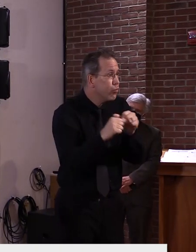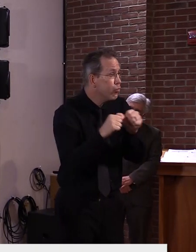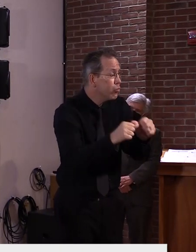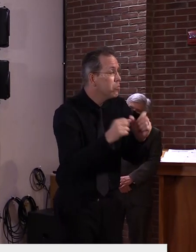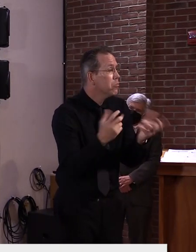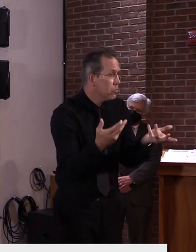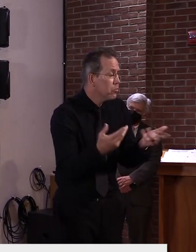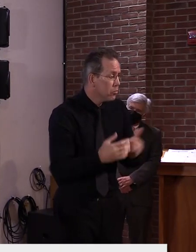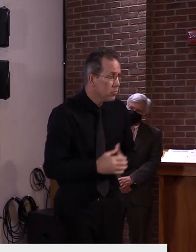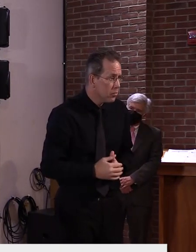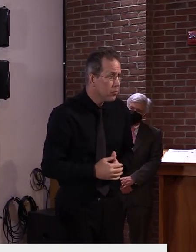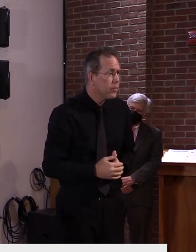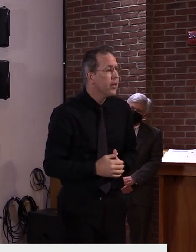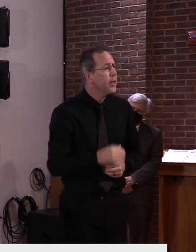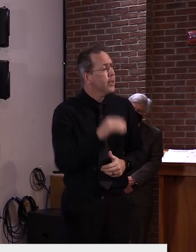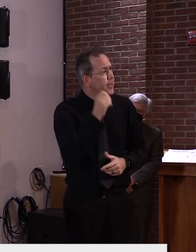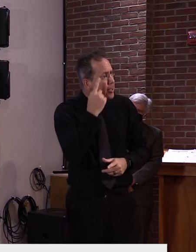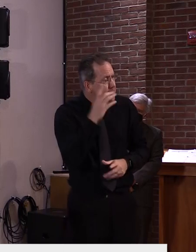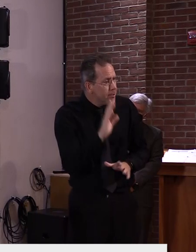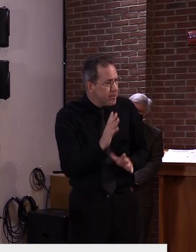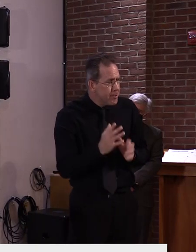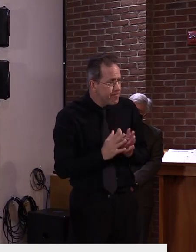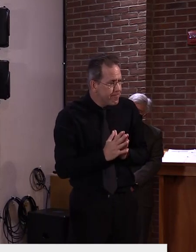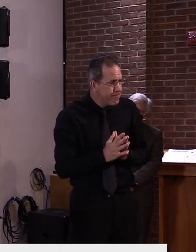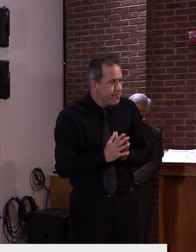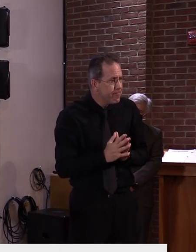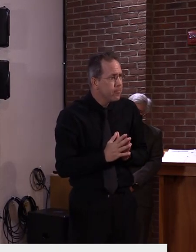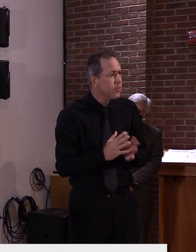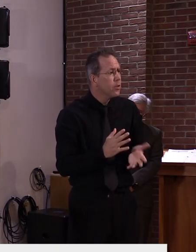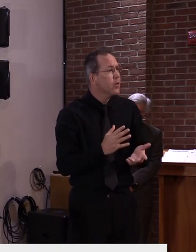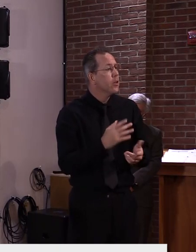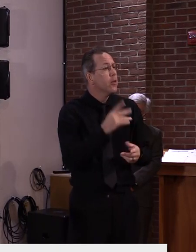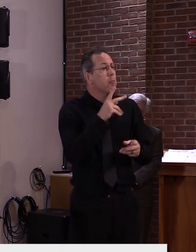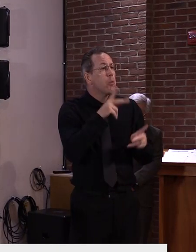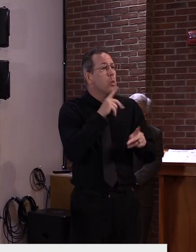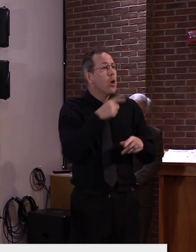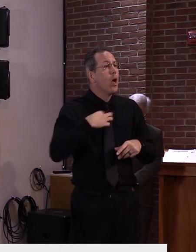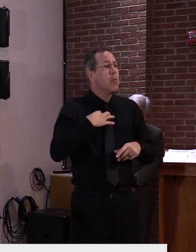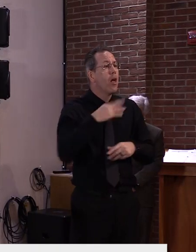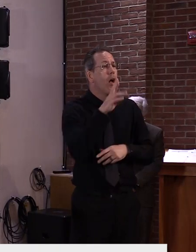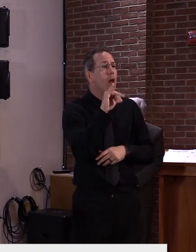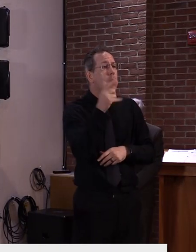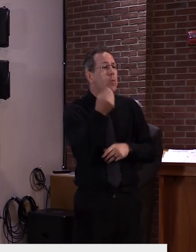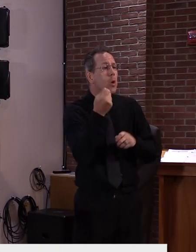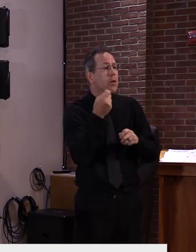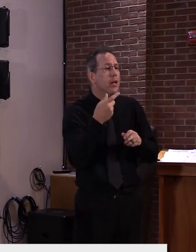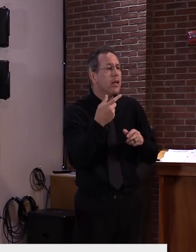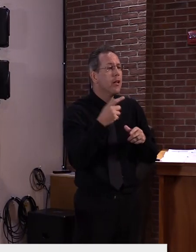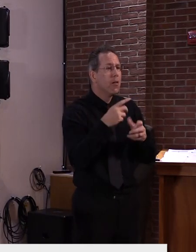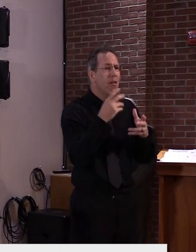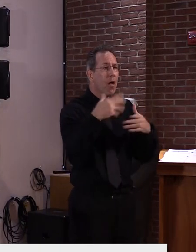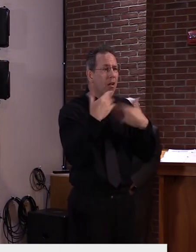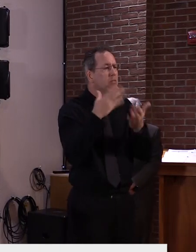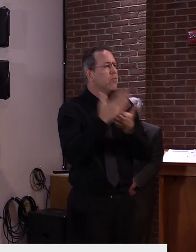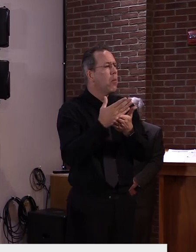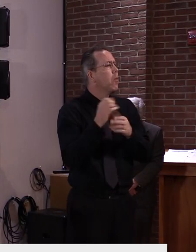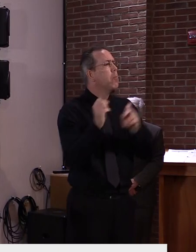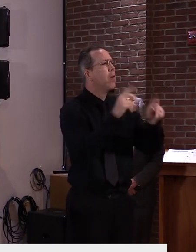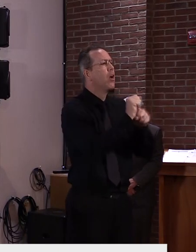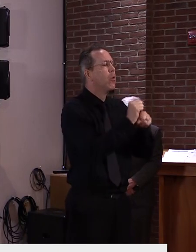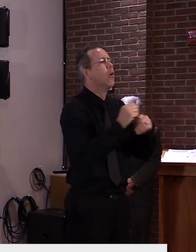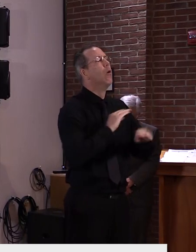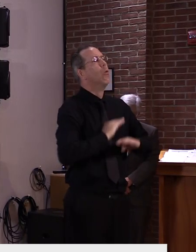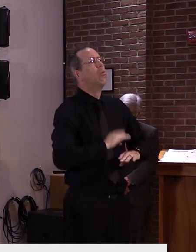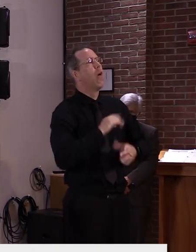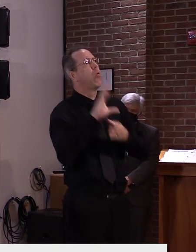number of, steady decline in those on unemployment as we open up the economy. That's helpful. But